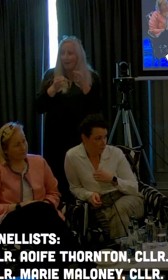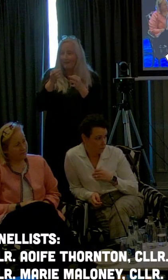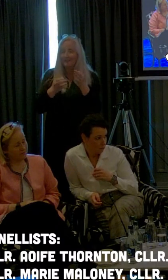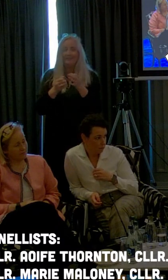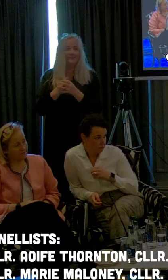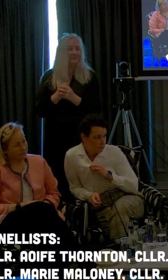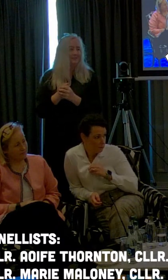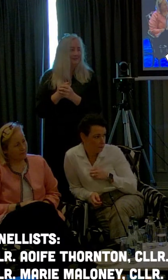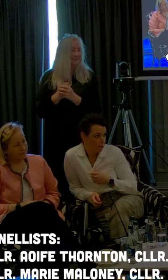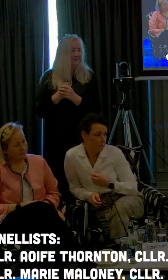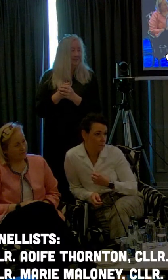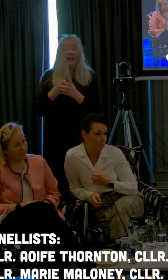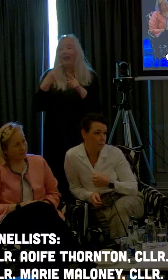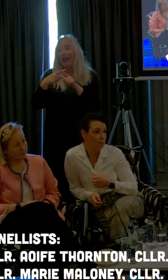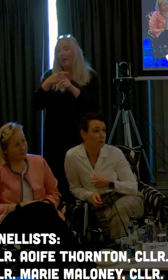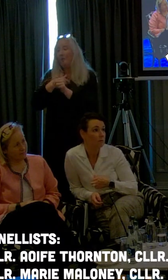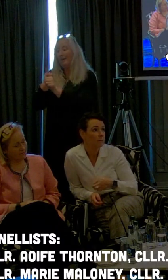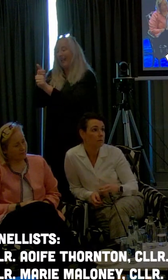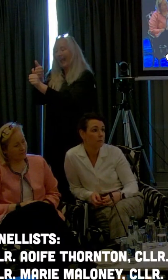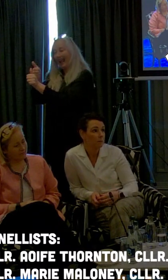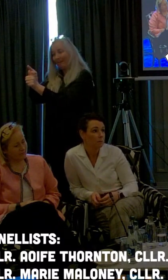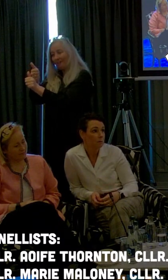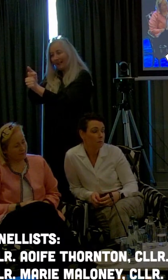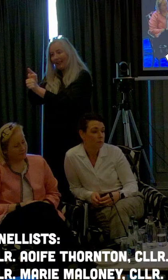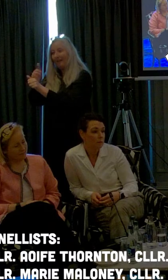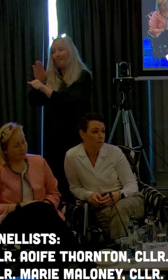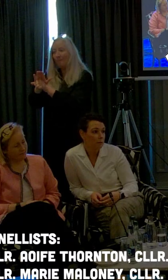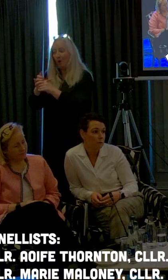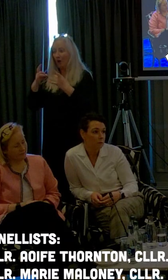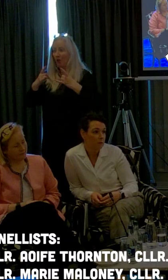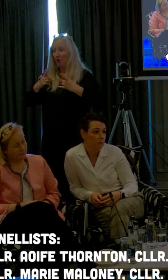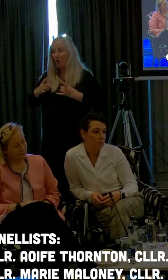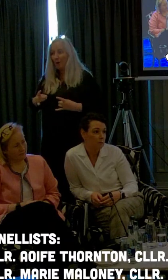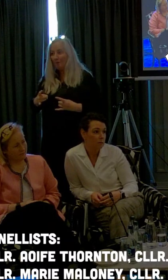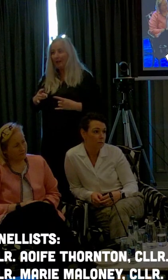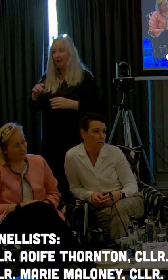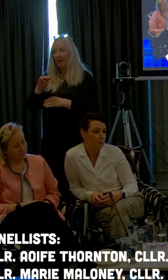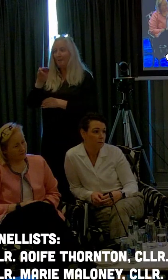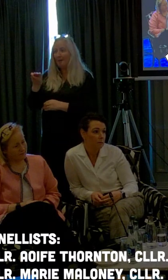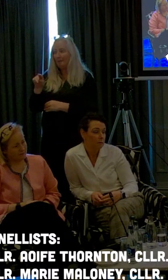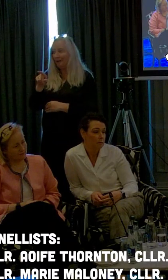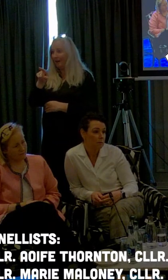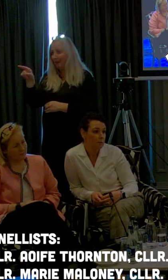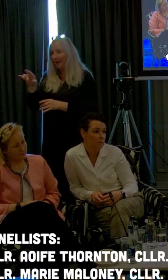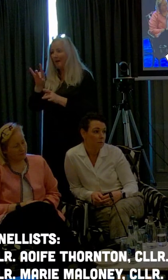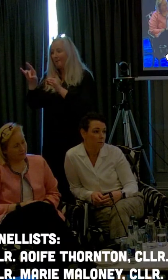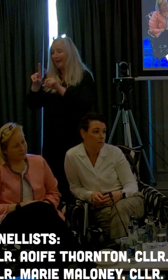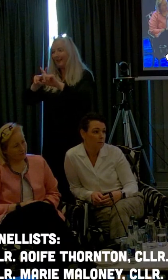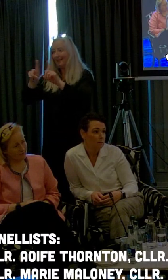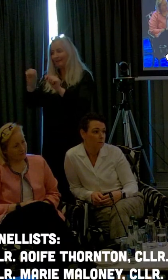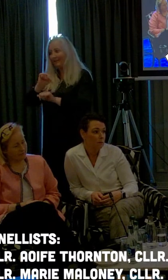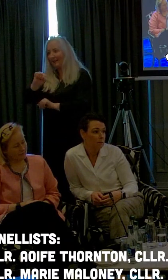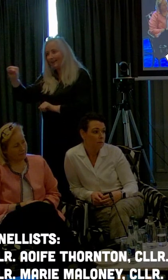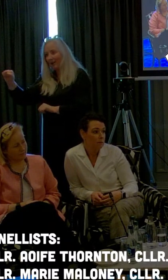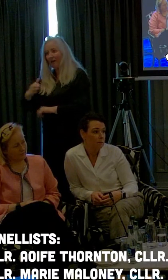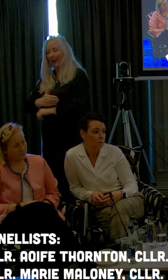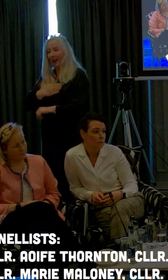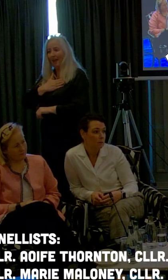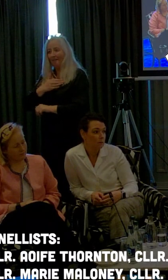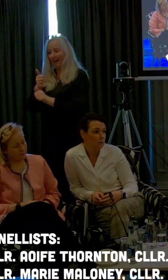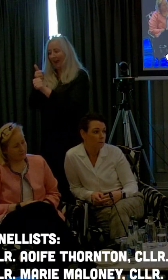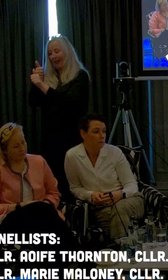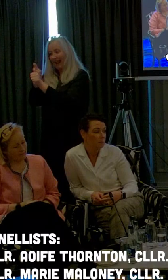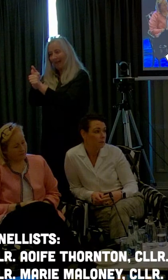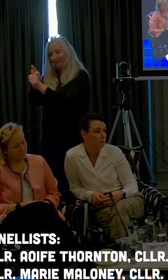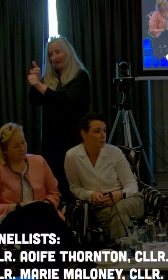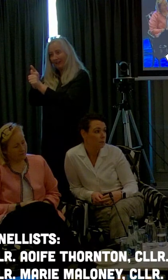we advocate. We advocate on behalf of people, human beings who are having difficulties or issues within their lives. And when you can